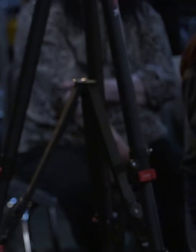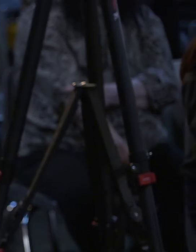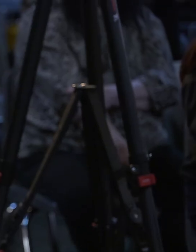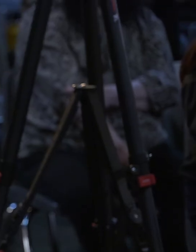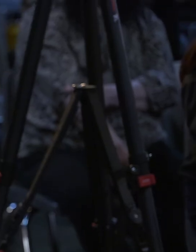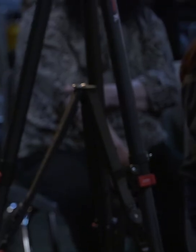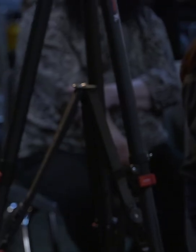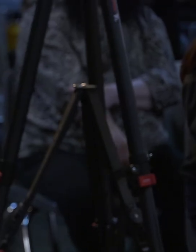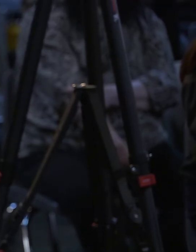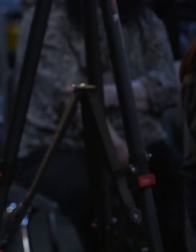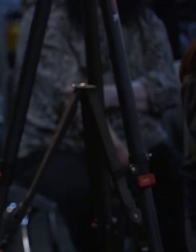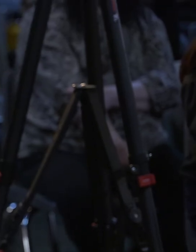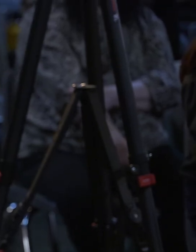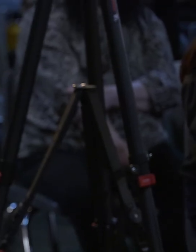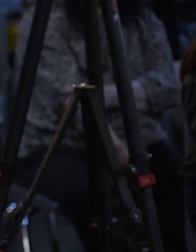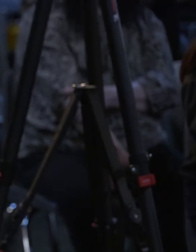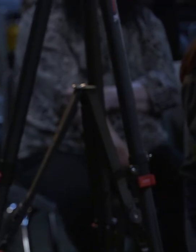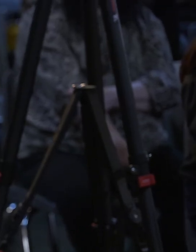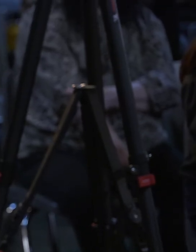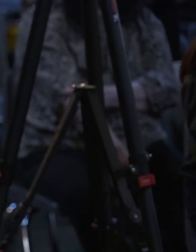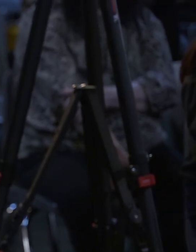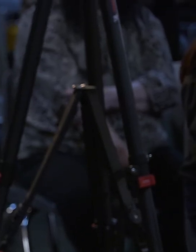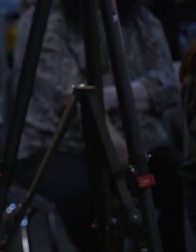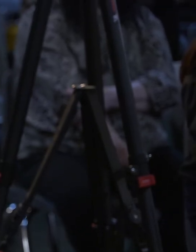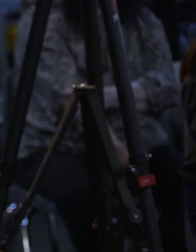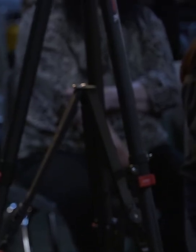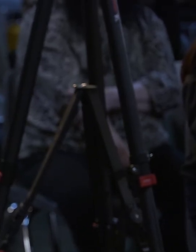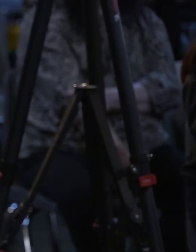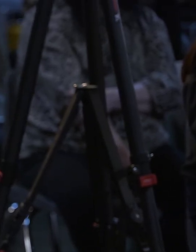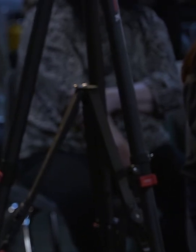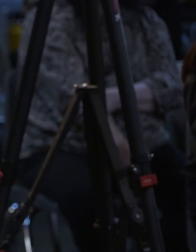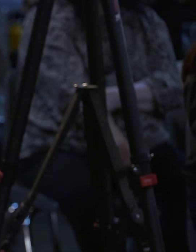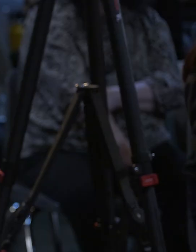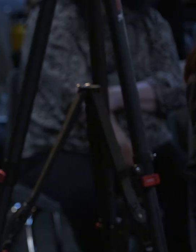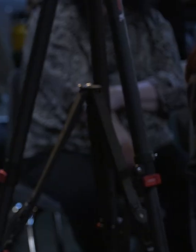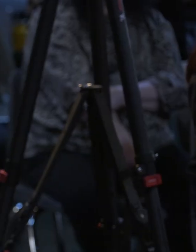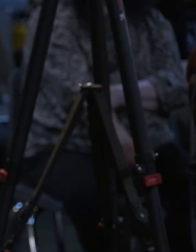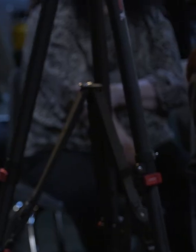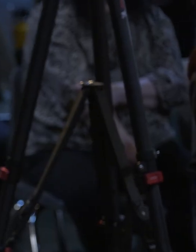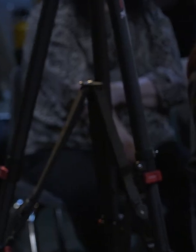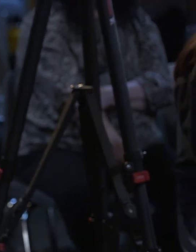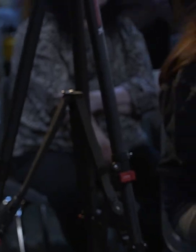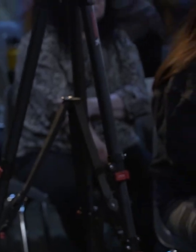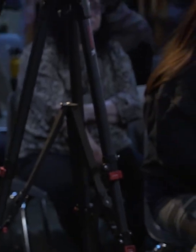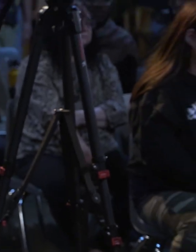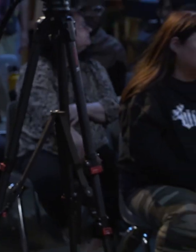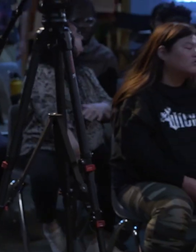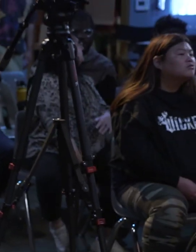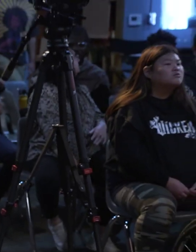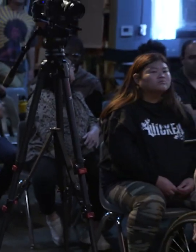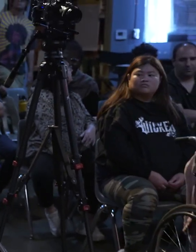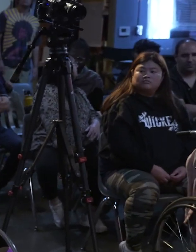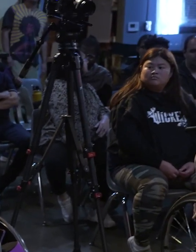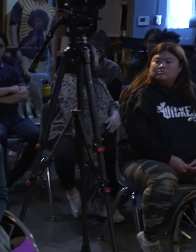left. People are freaking weird. Yeah, I so know. they just left. And I had never